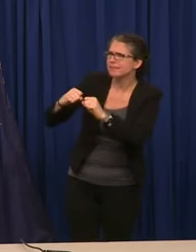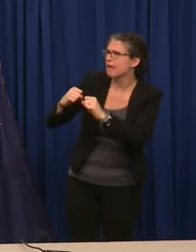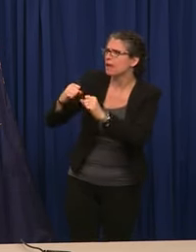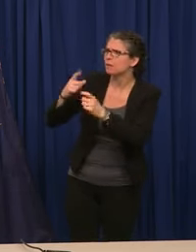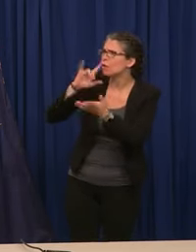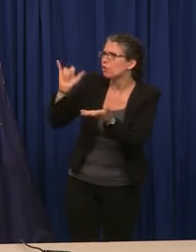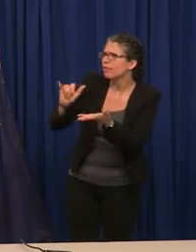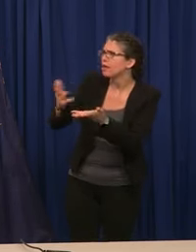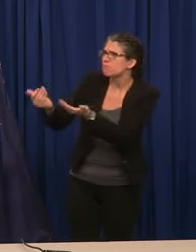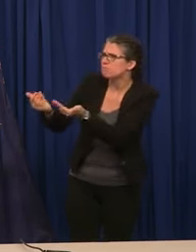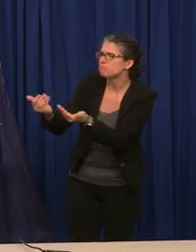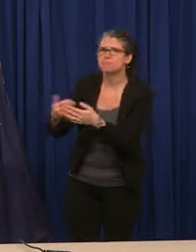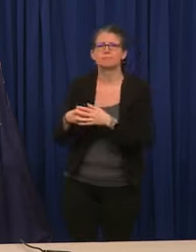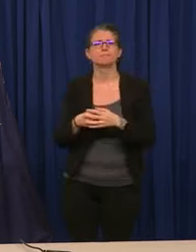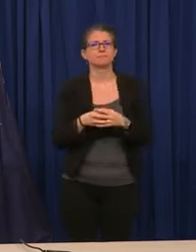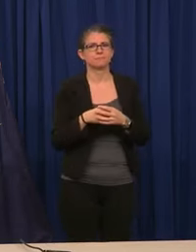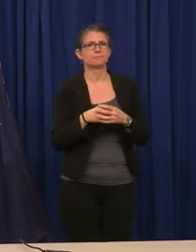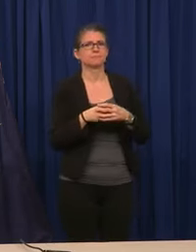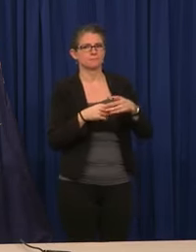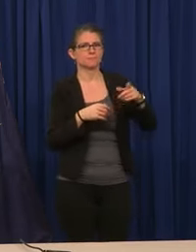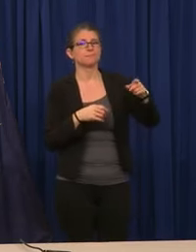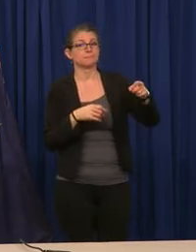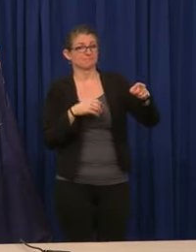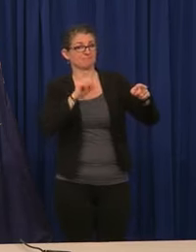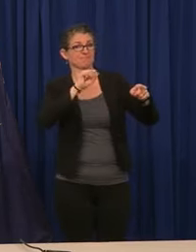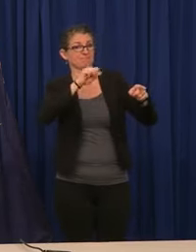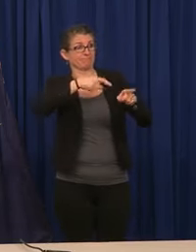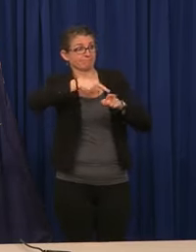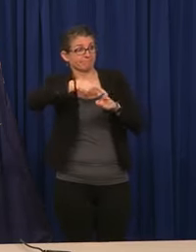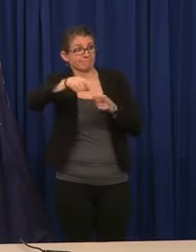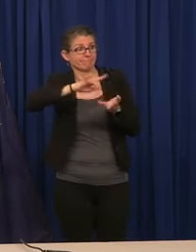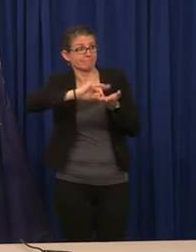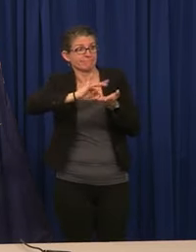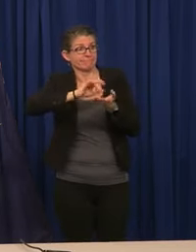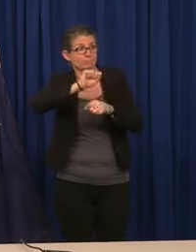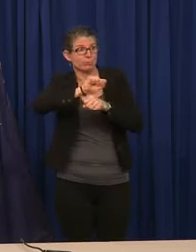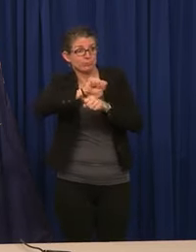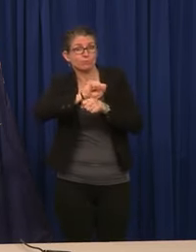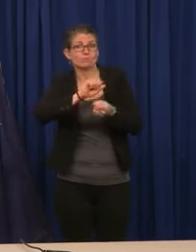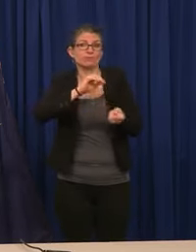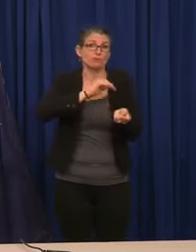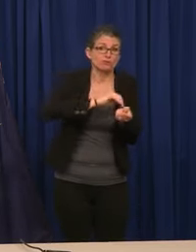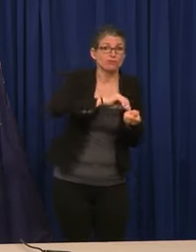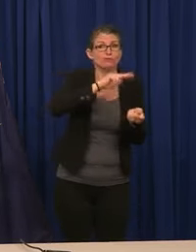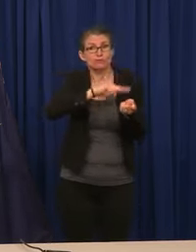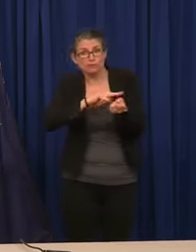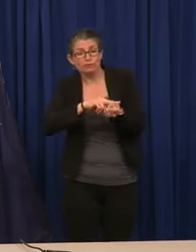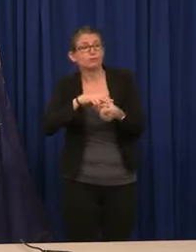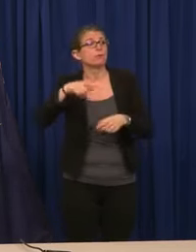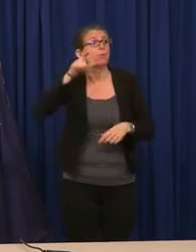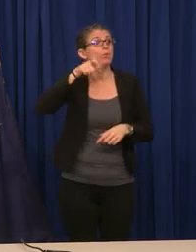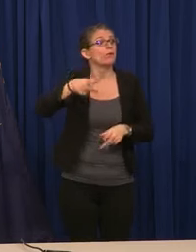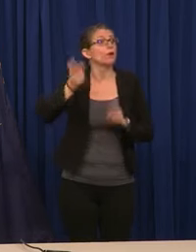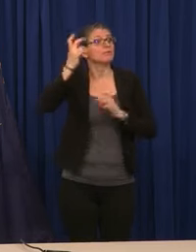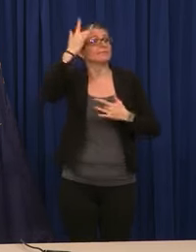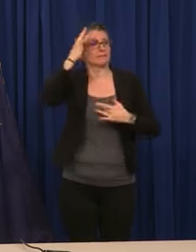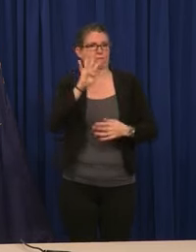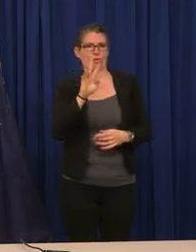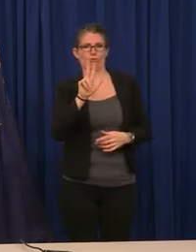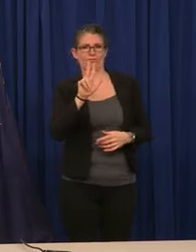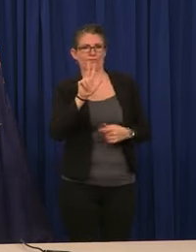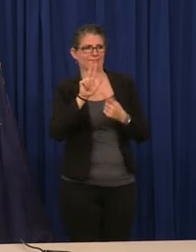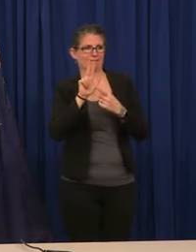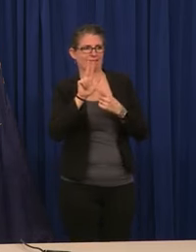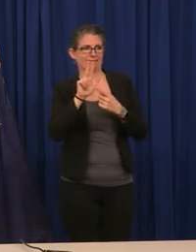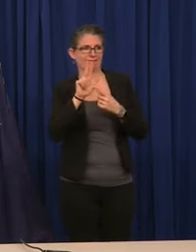of them is hospitalized. At present, we still are recording 43 healthcare workers who have been affected, and we're not aware